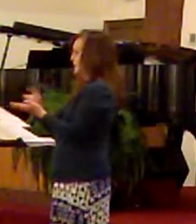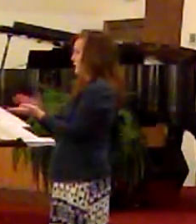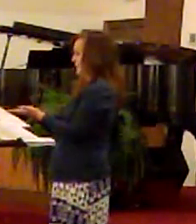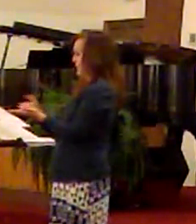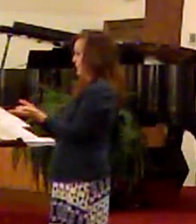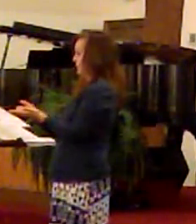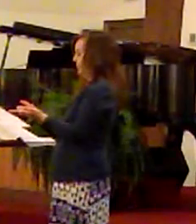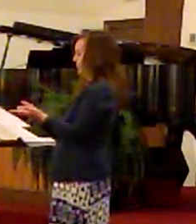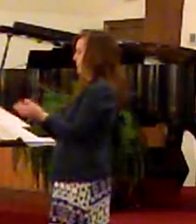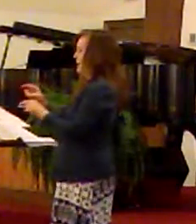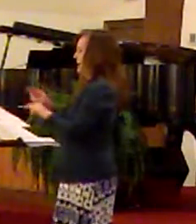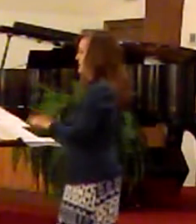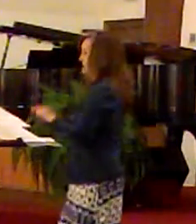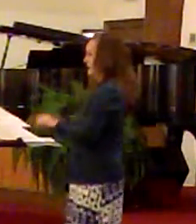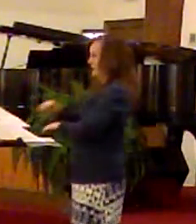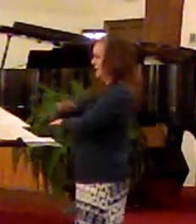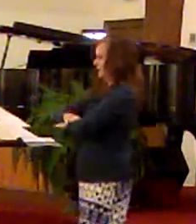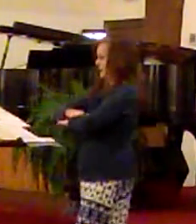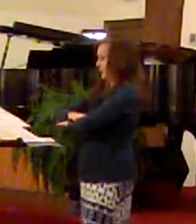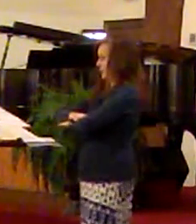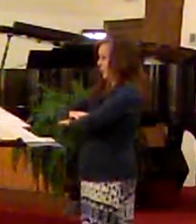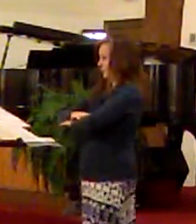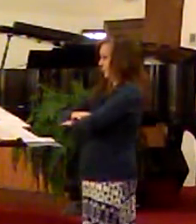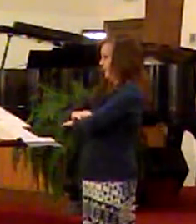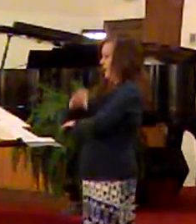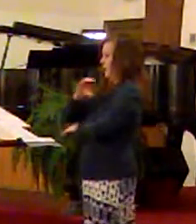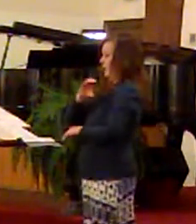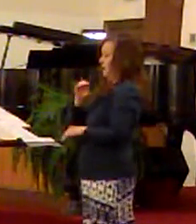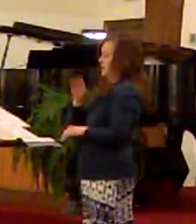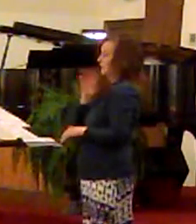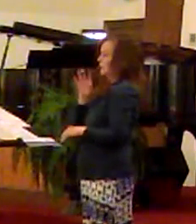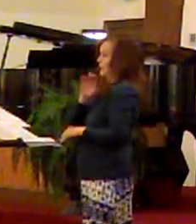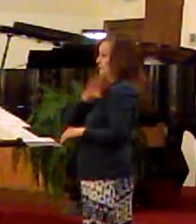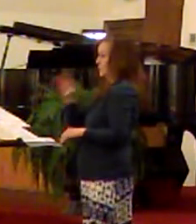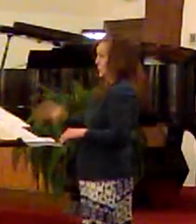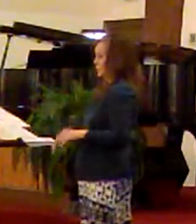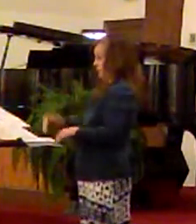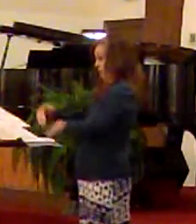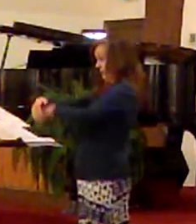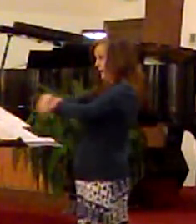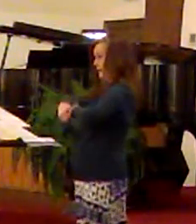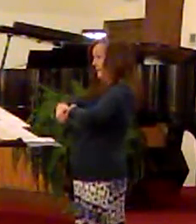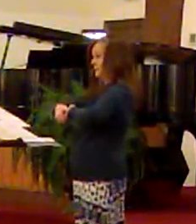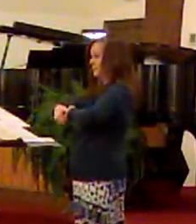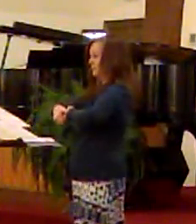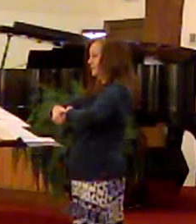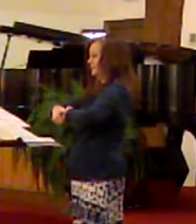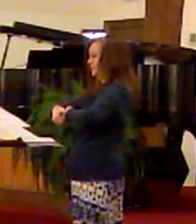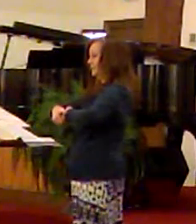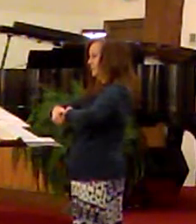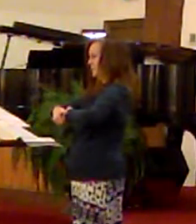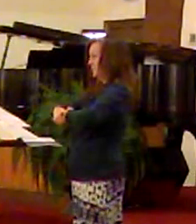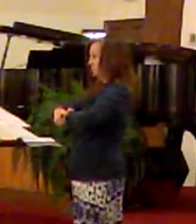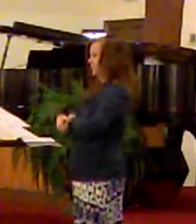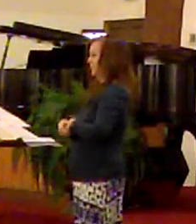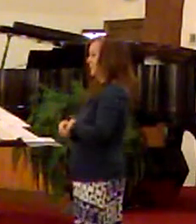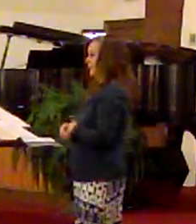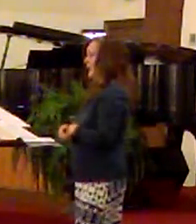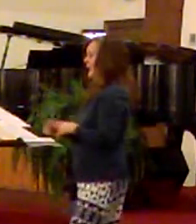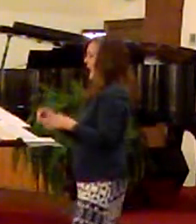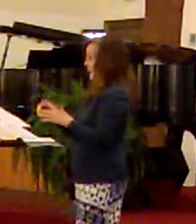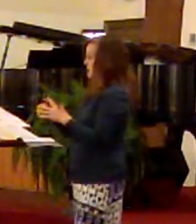and he's sitting at the table and he's talking about the Church of England, the Anglican Church, and where it was started,